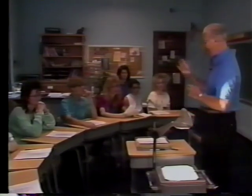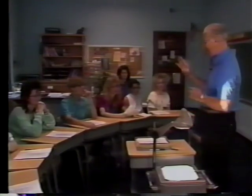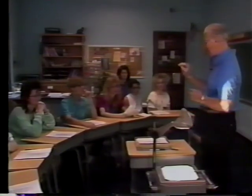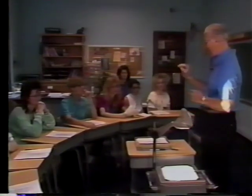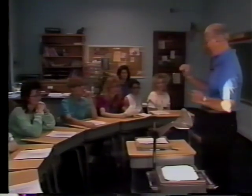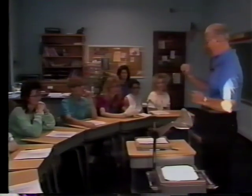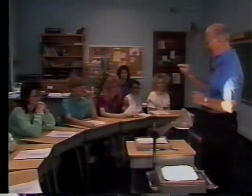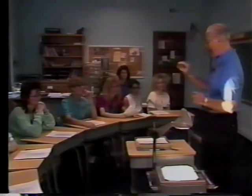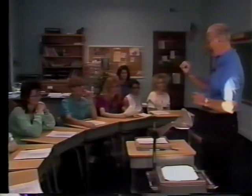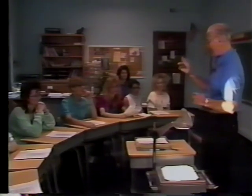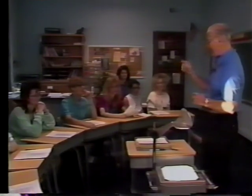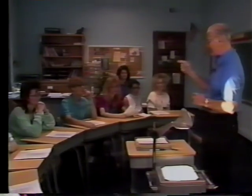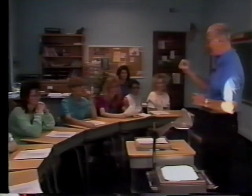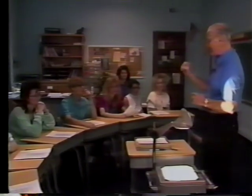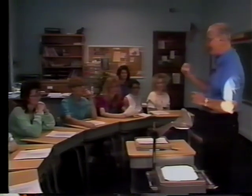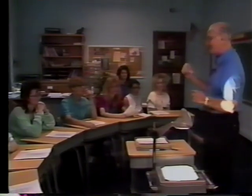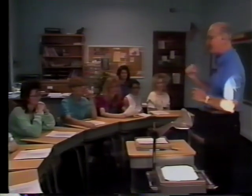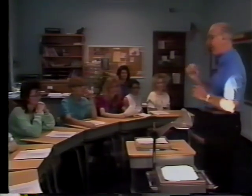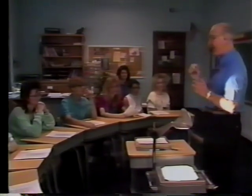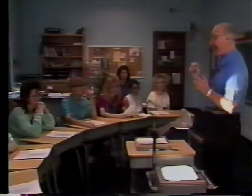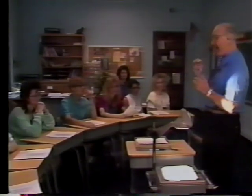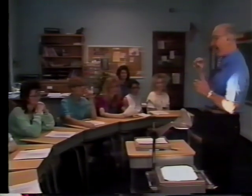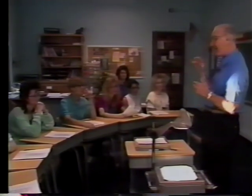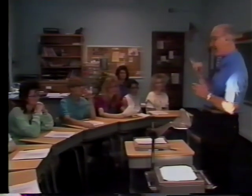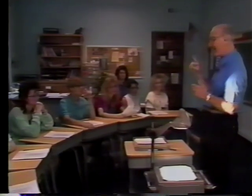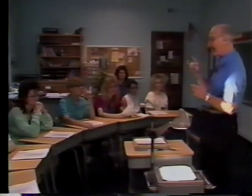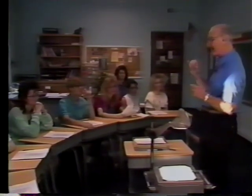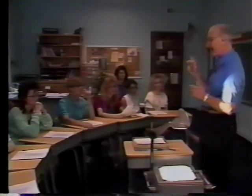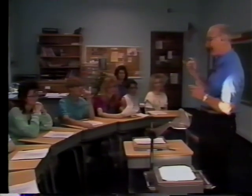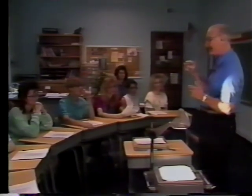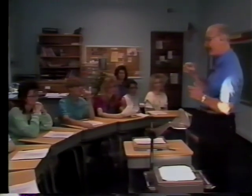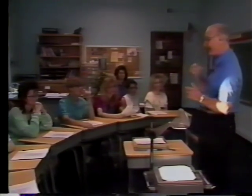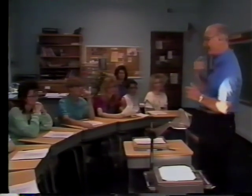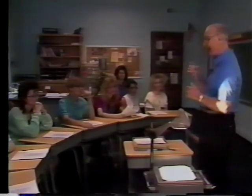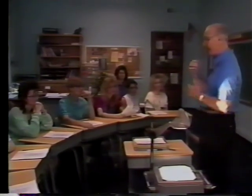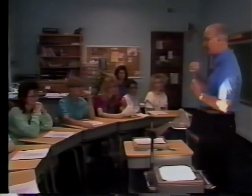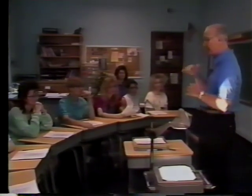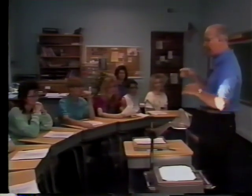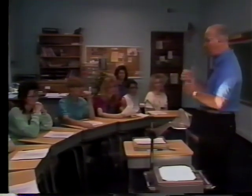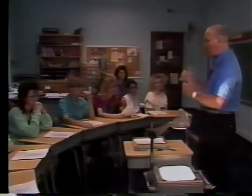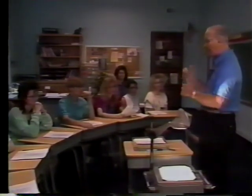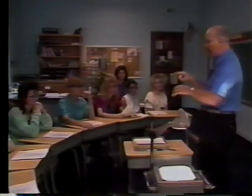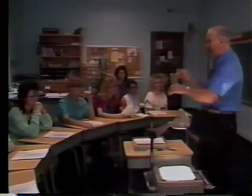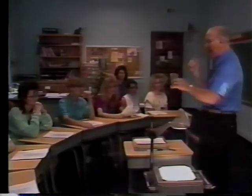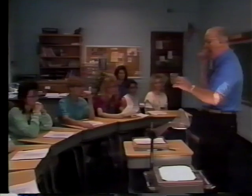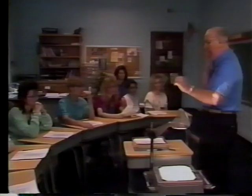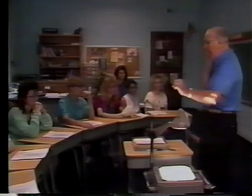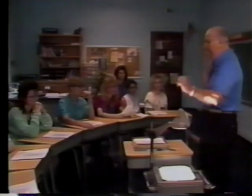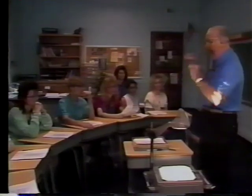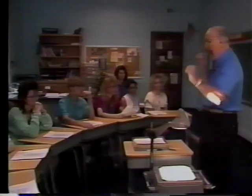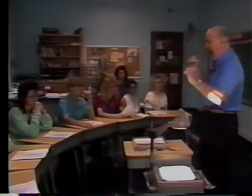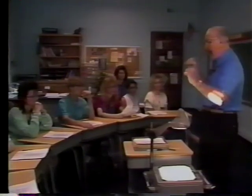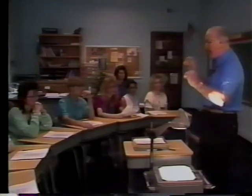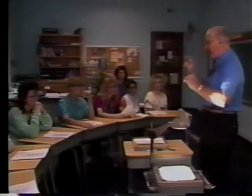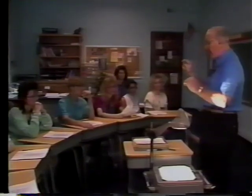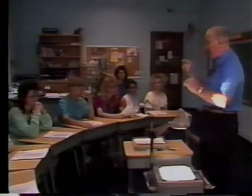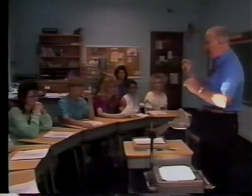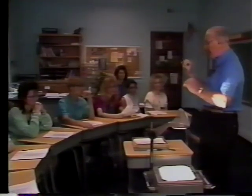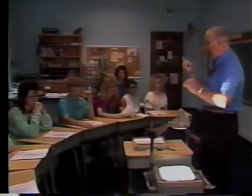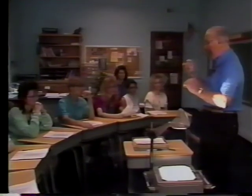called Bow and Erdreed. So Emily Dickinson said, must be very loud.